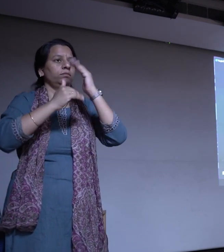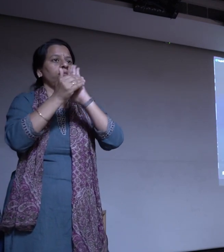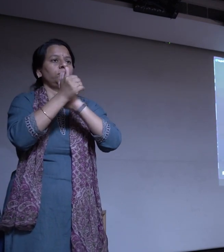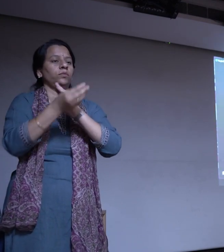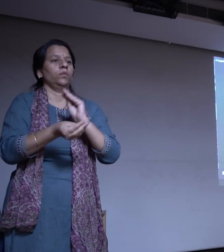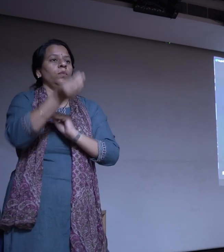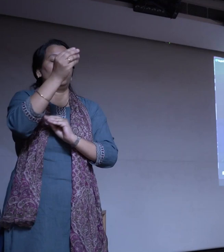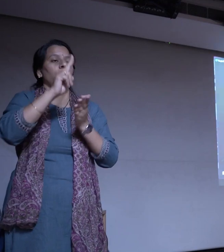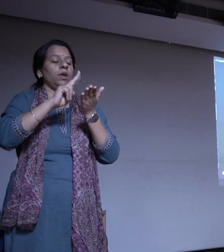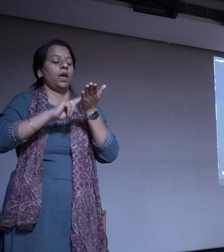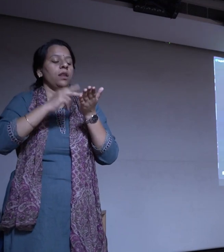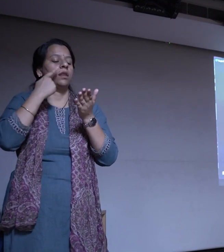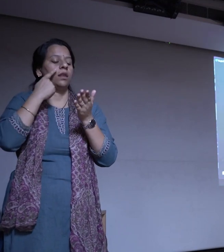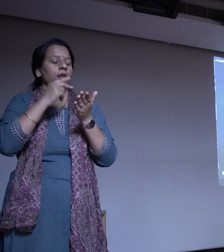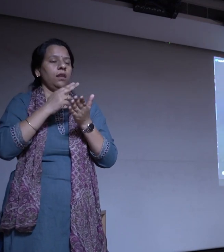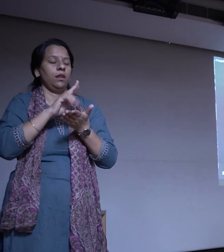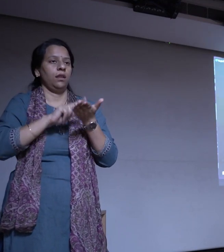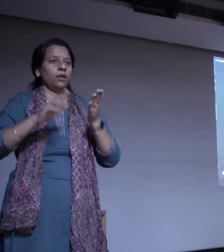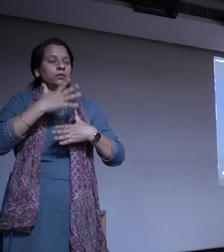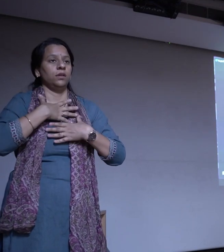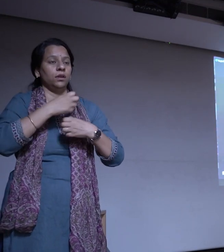atast National Trust